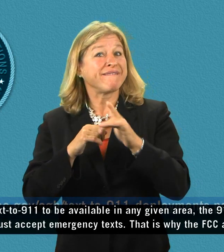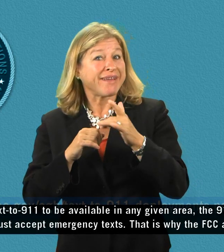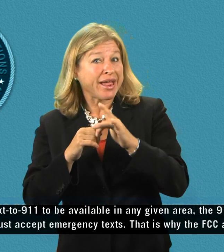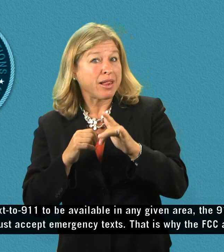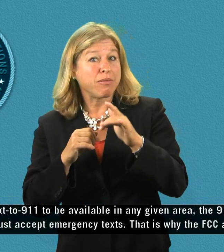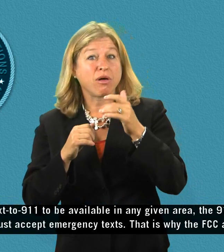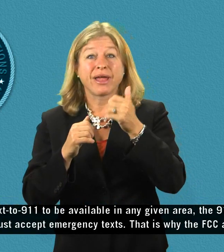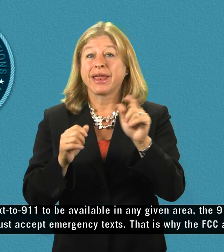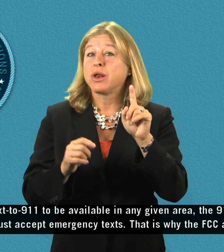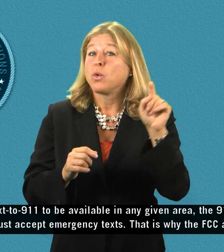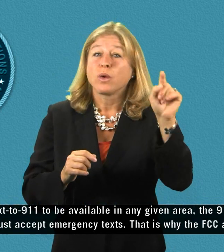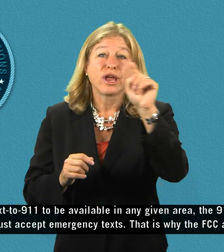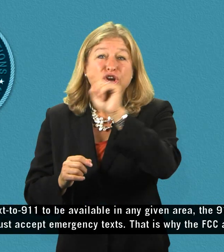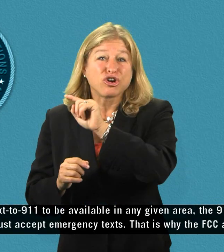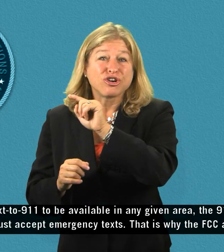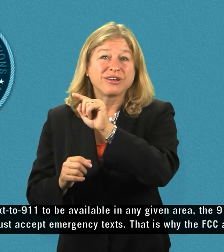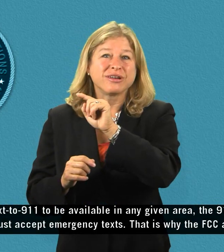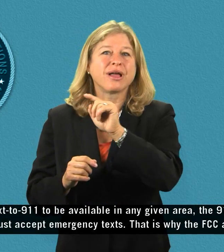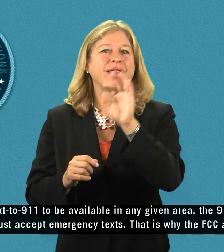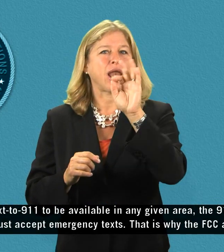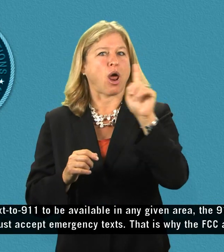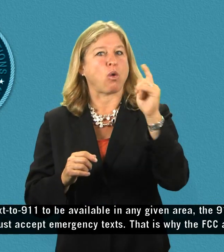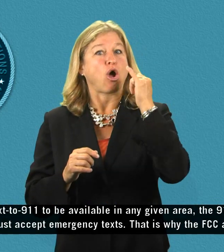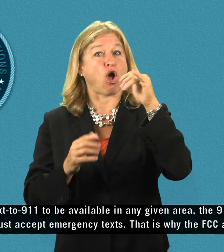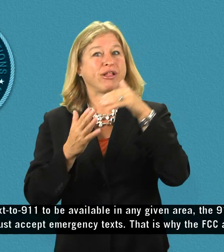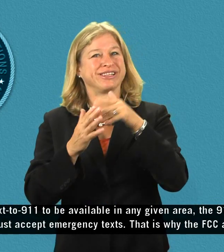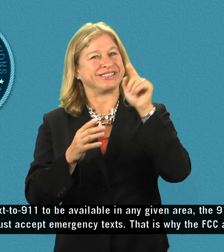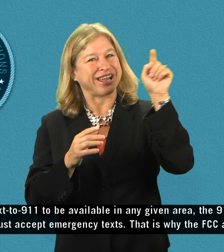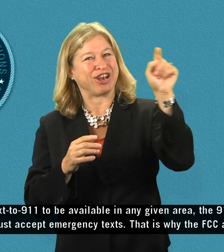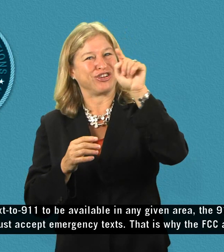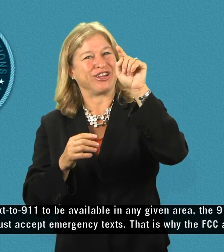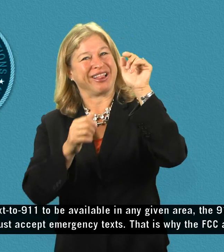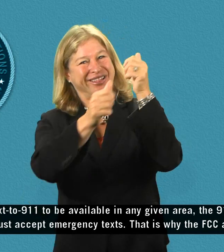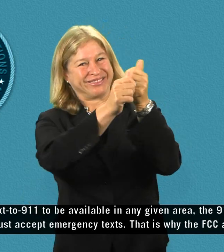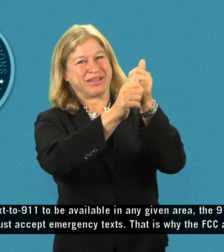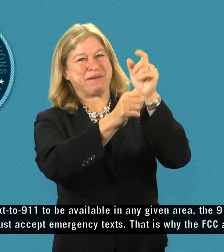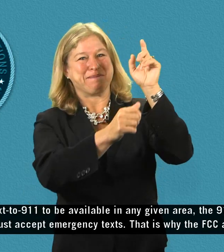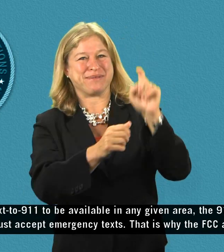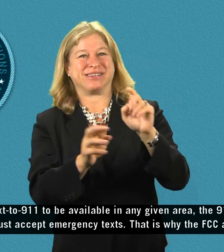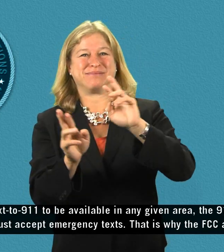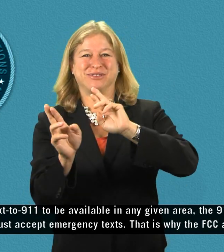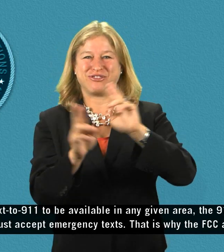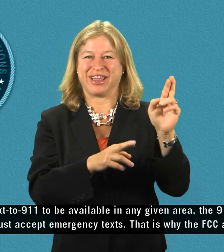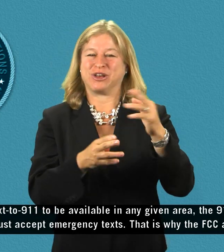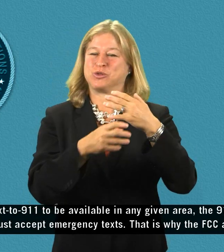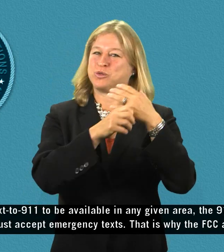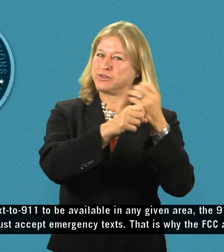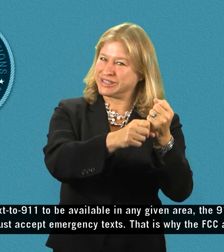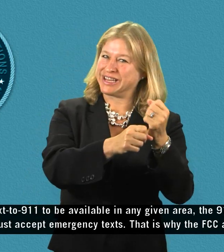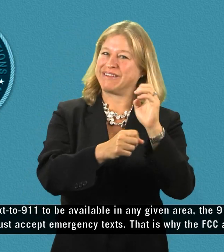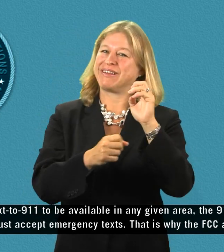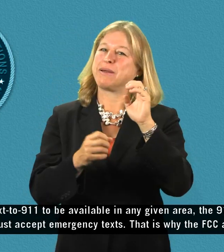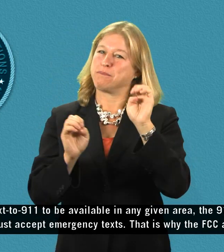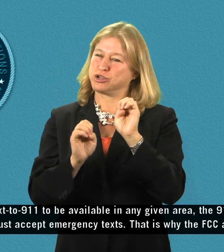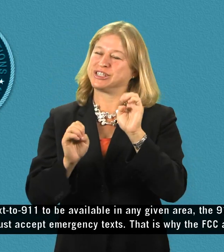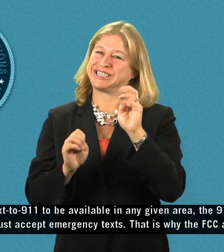Remember that for TEXT-911 to be available in any given area, the 911 call center for that area must